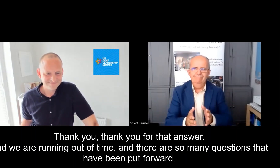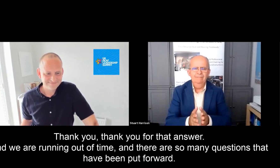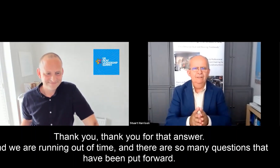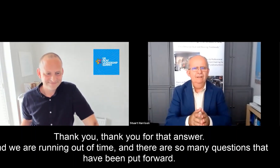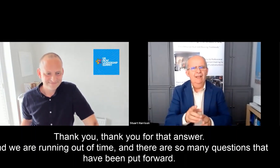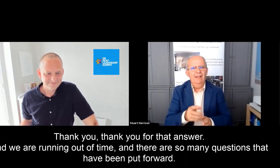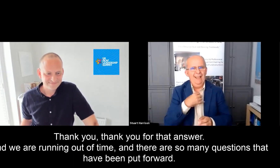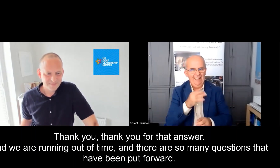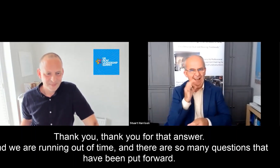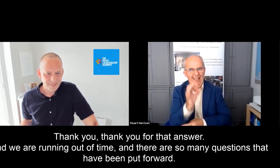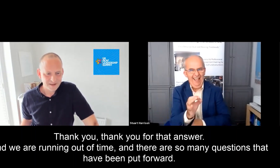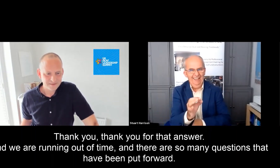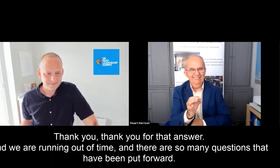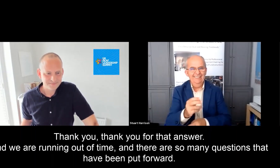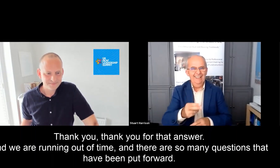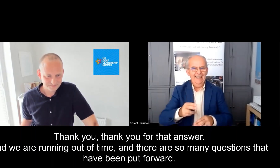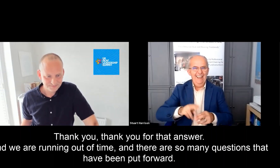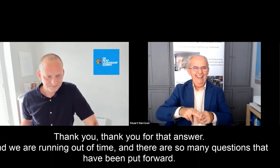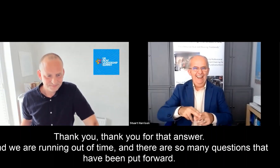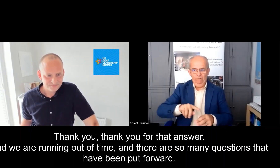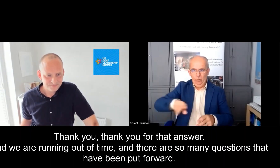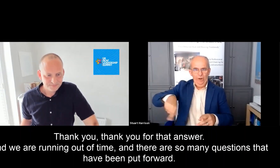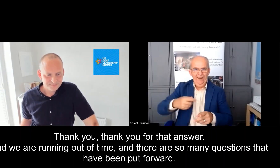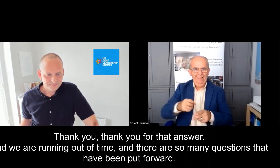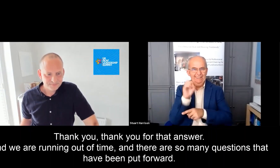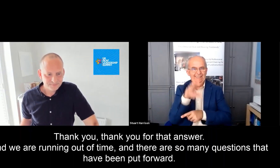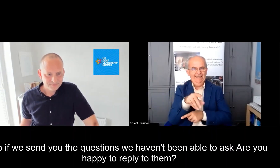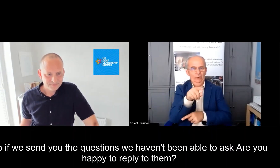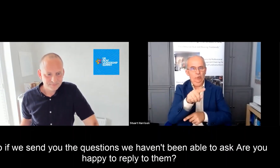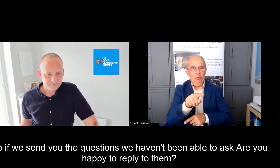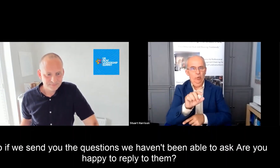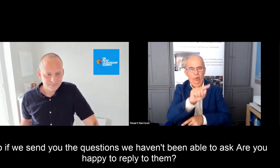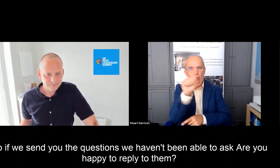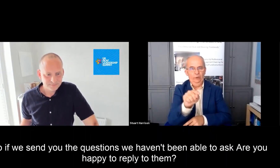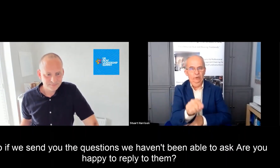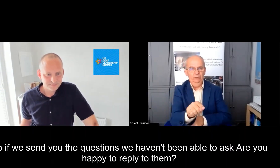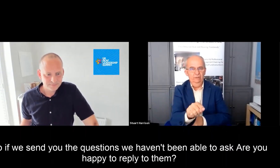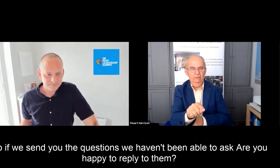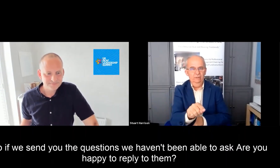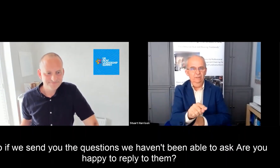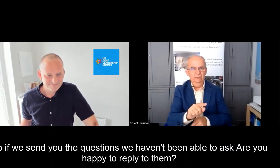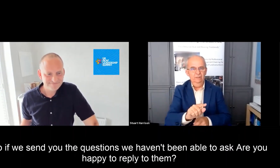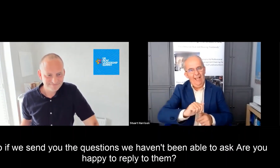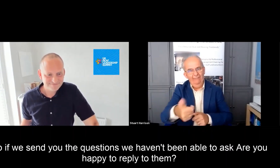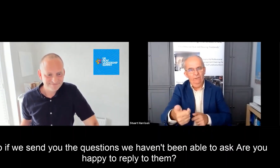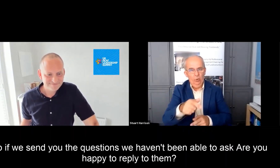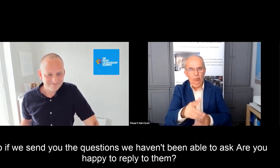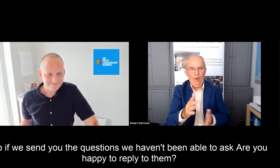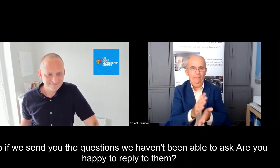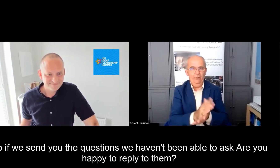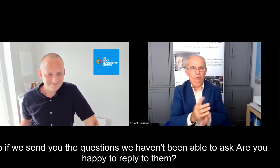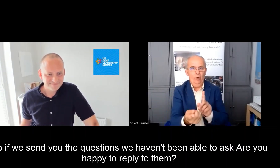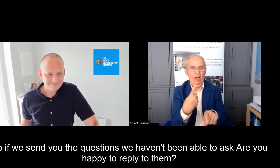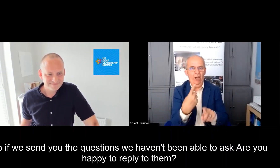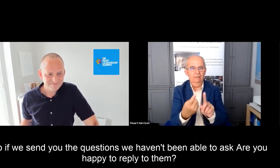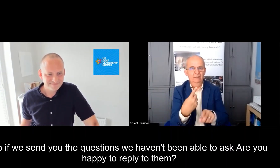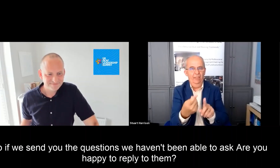so many questions that have been put. So if we send you the questions we haven't been able to ask, are you happy